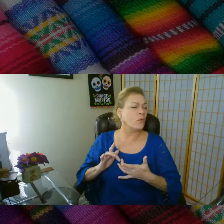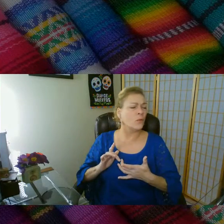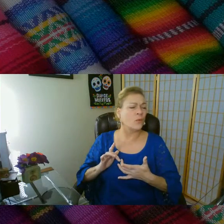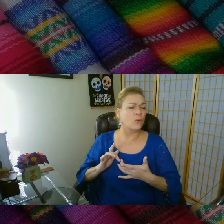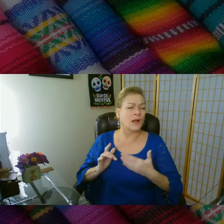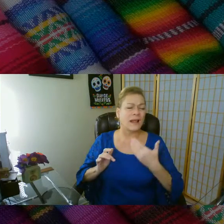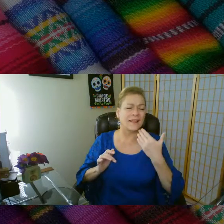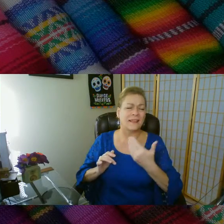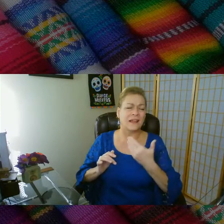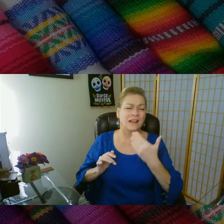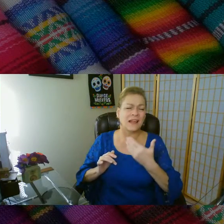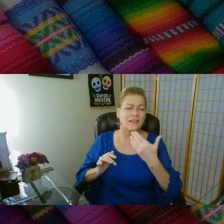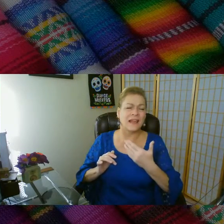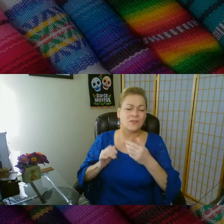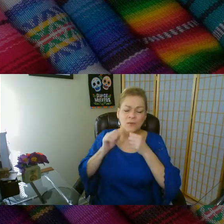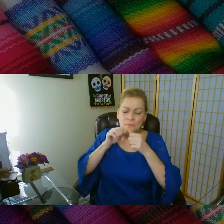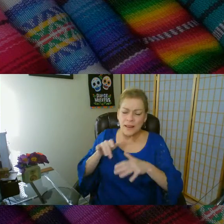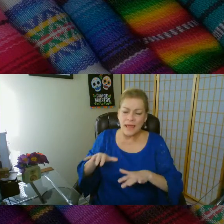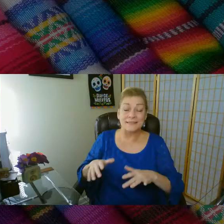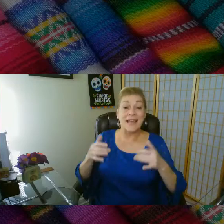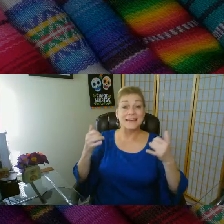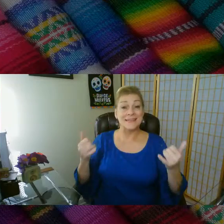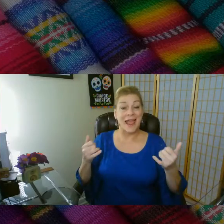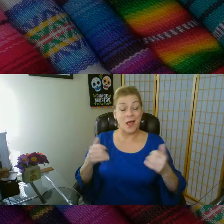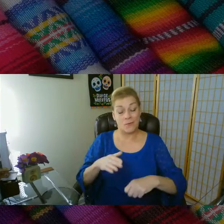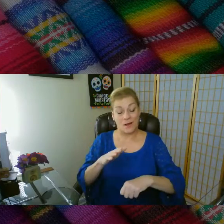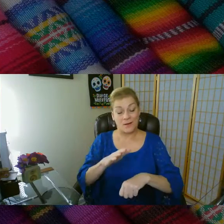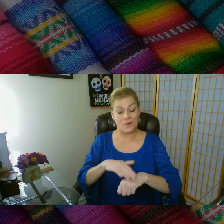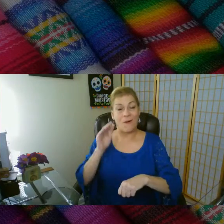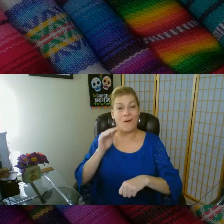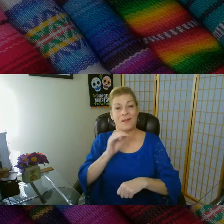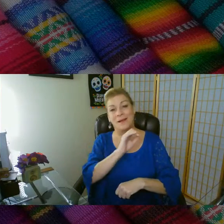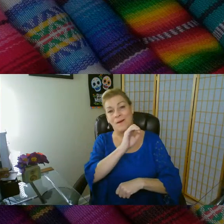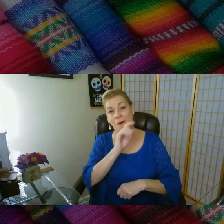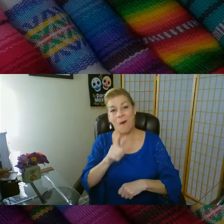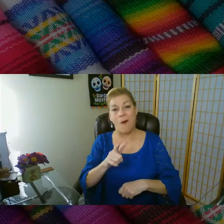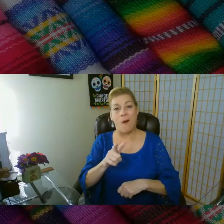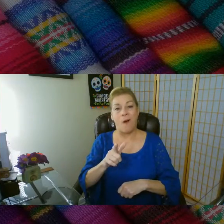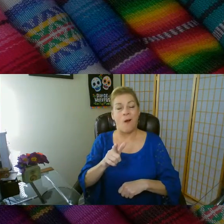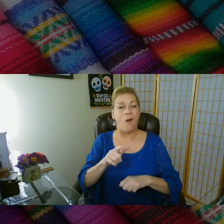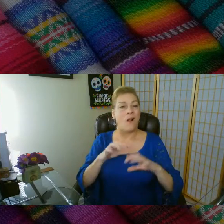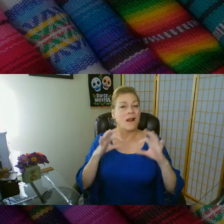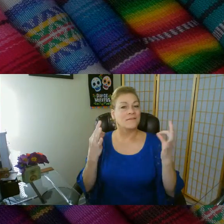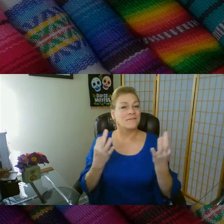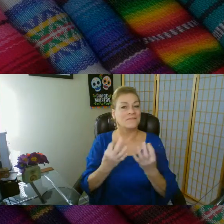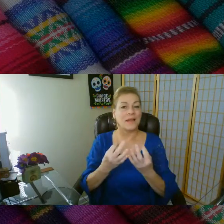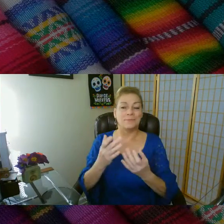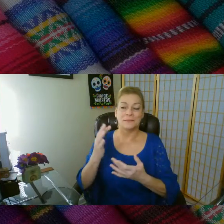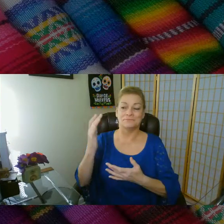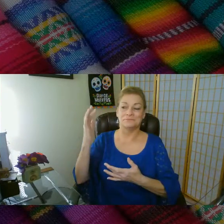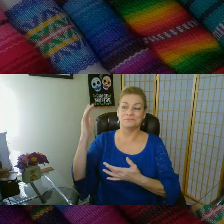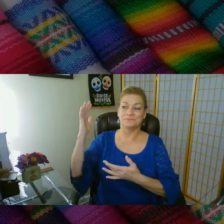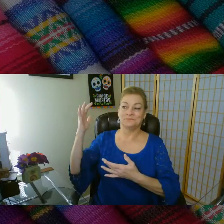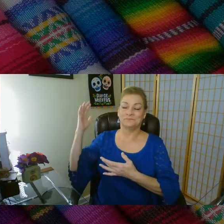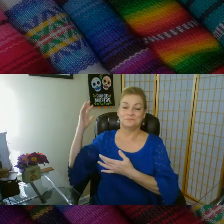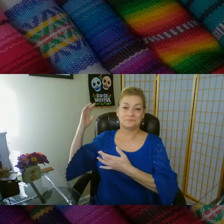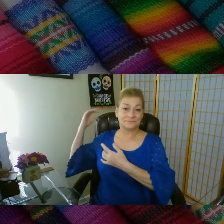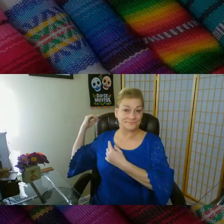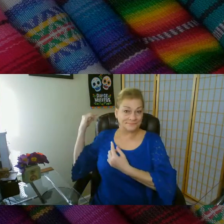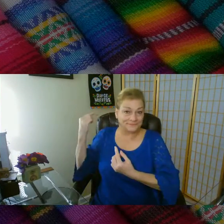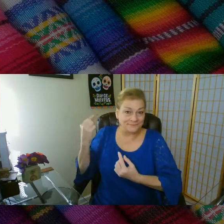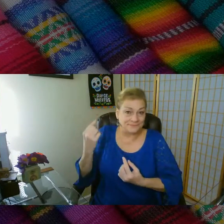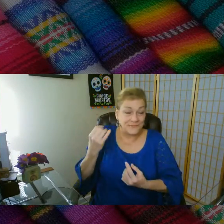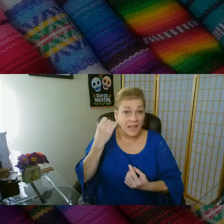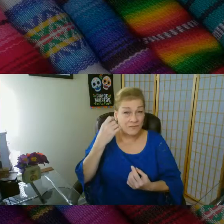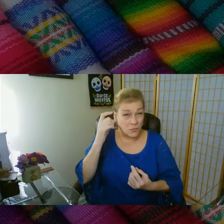we are calling all ancestors today. If ever there were a time where we need all the help we can get, I believe that time is